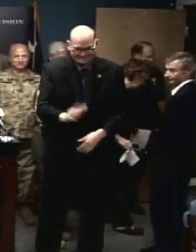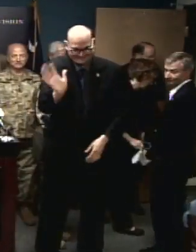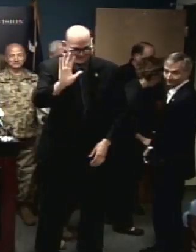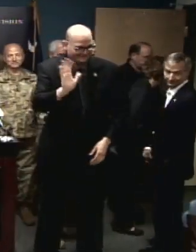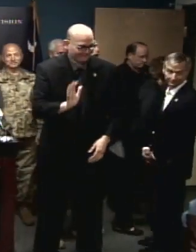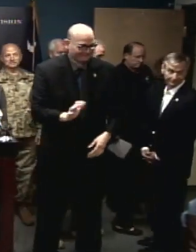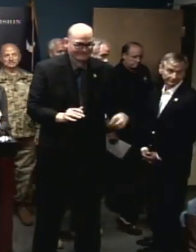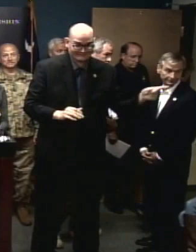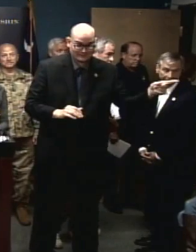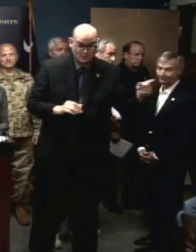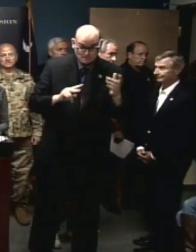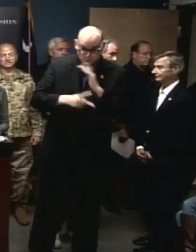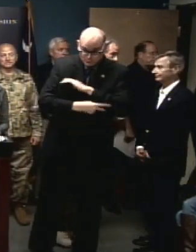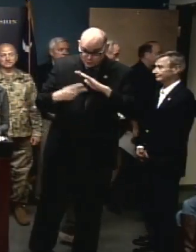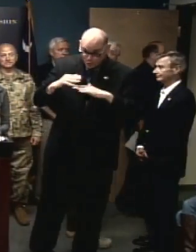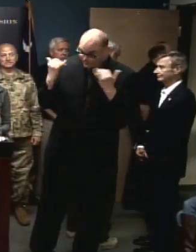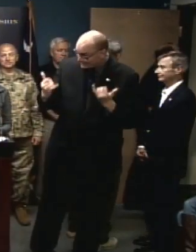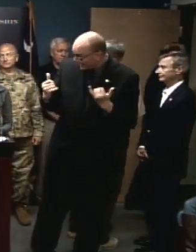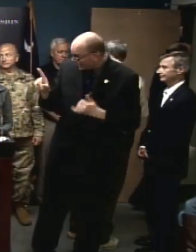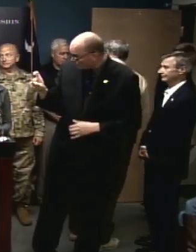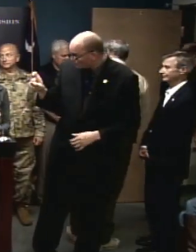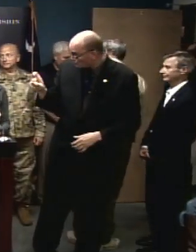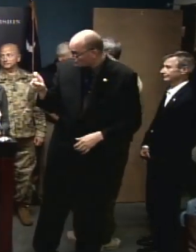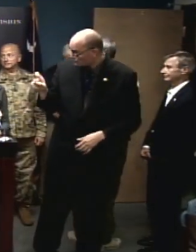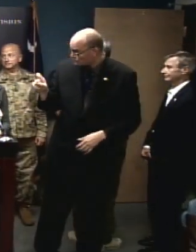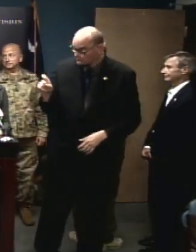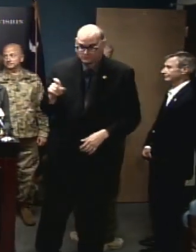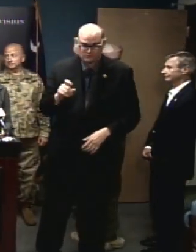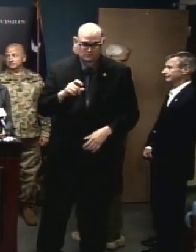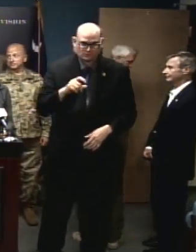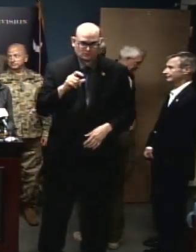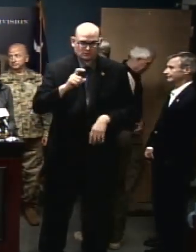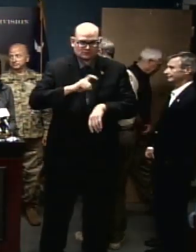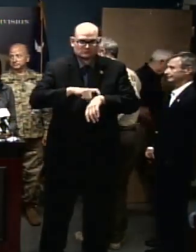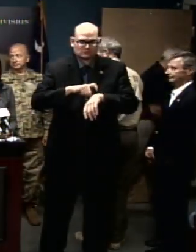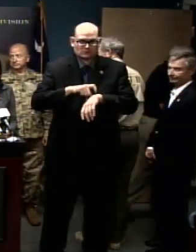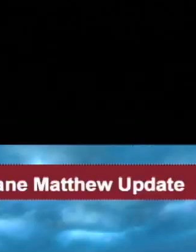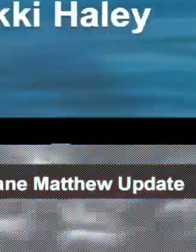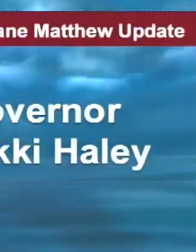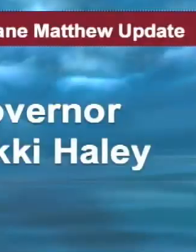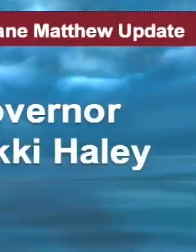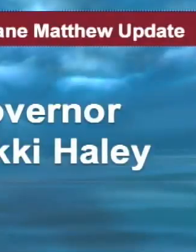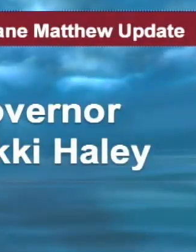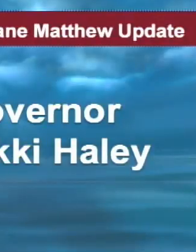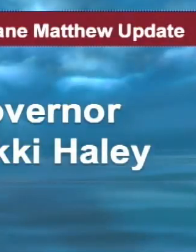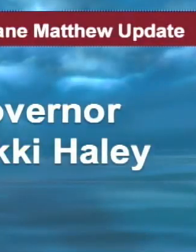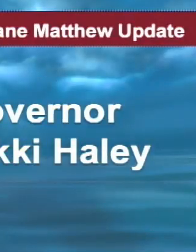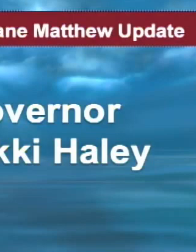The bridge is opening now, or what time will it open? We'll stage it and get it reopened as quickly as possible.